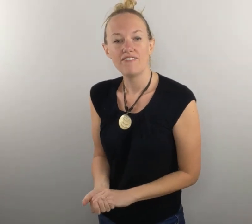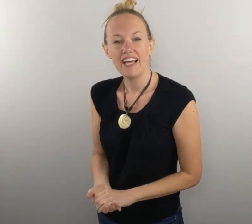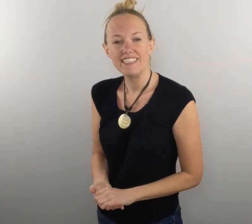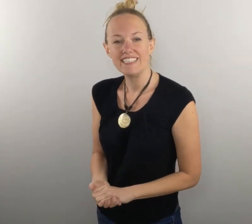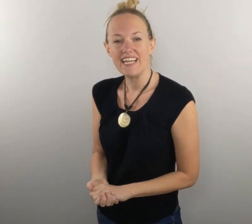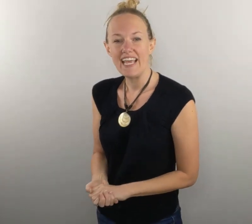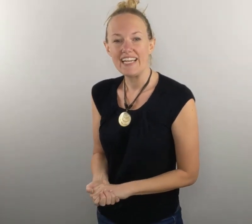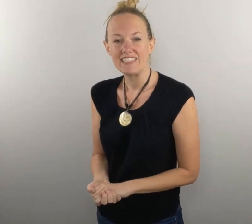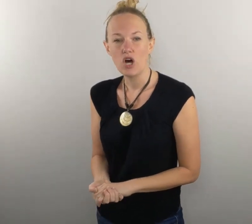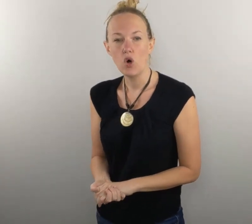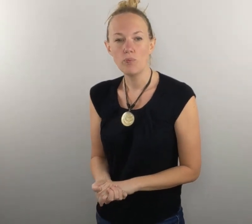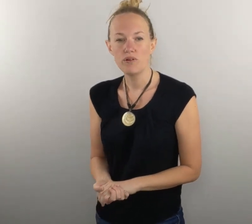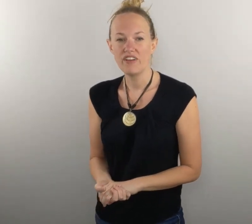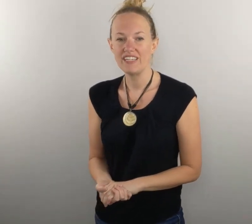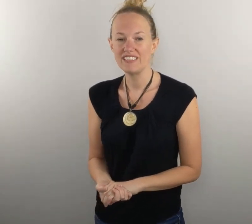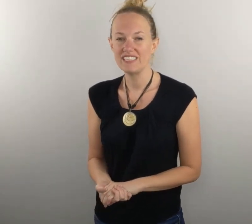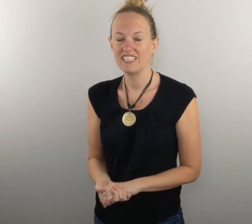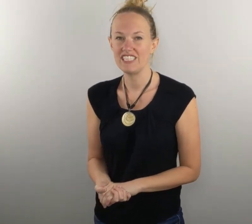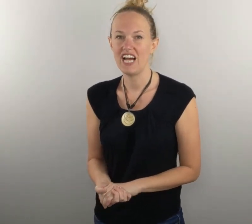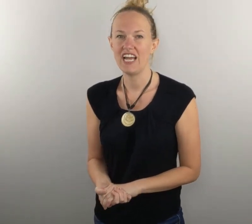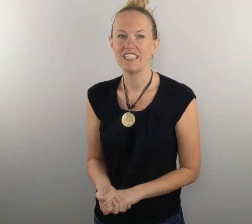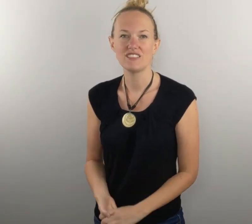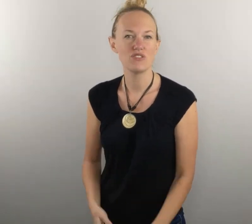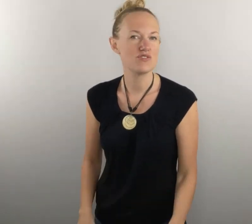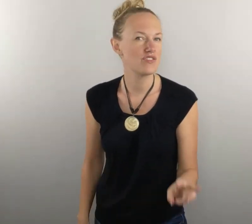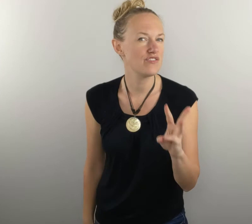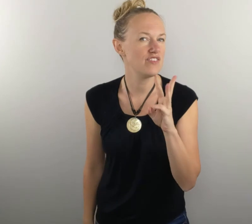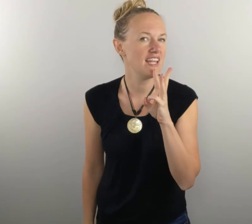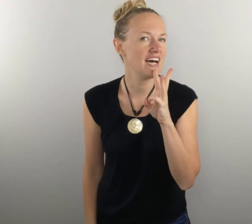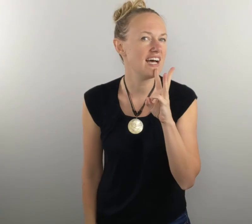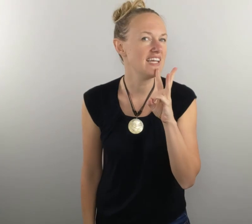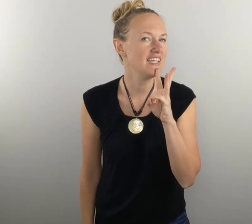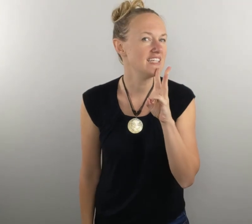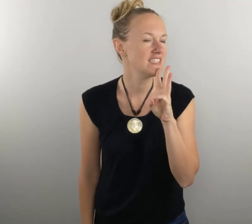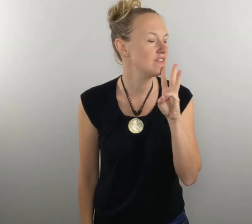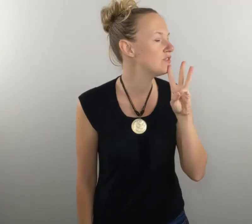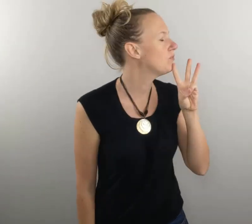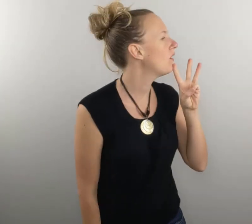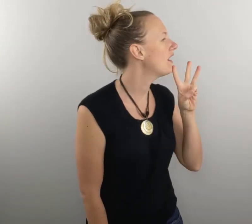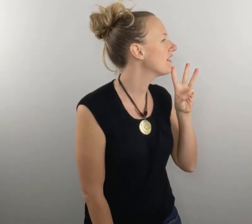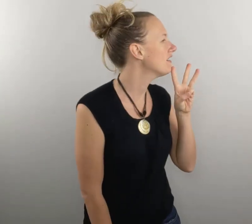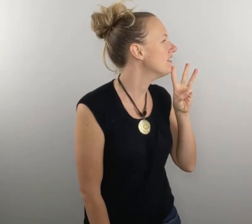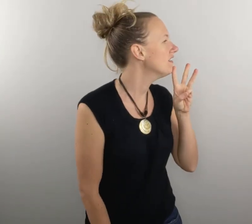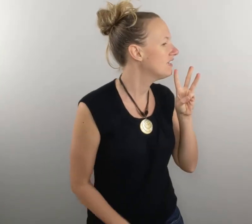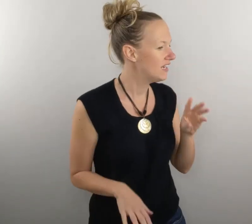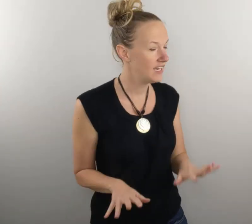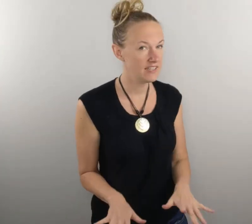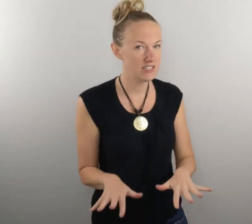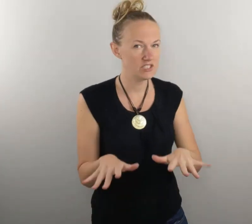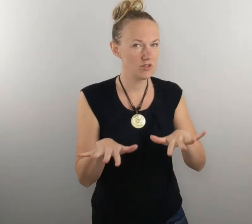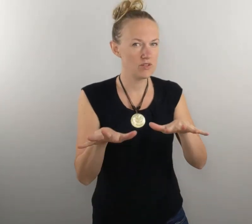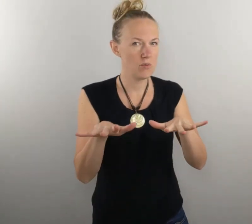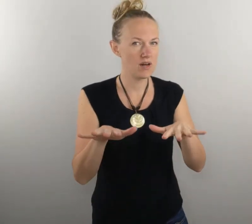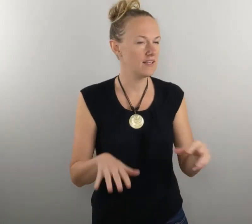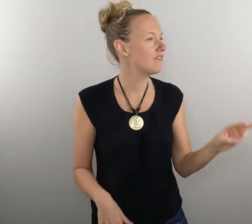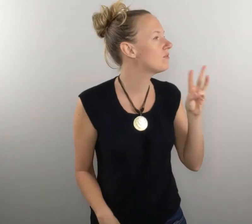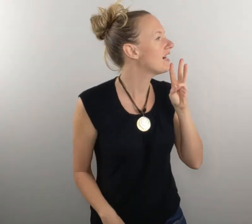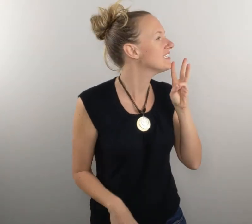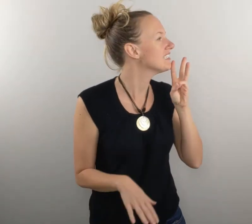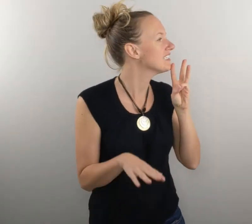floods the night as hope prevails to shine. So for flood, you do water, and then showing the water level rising.